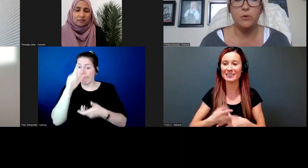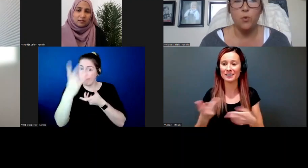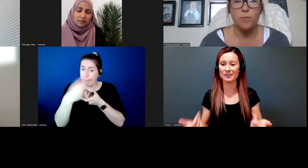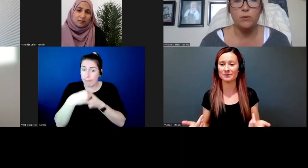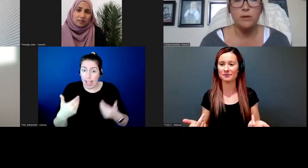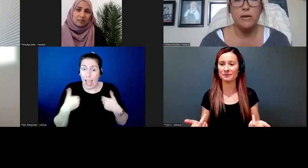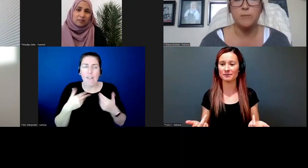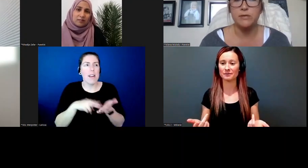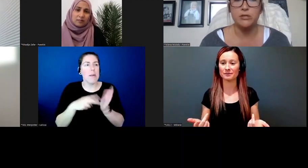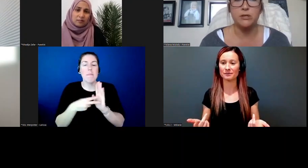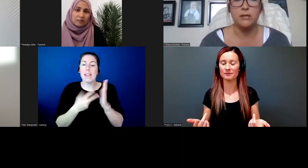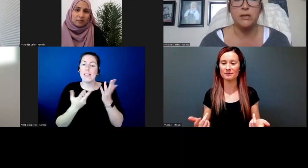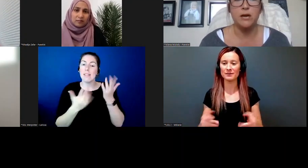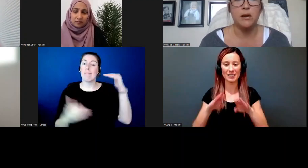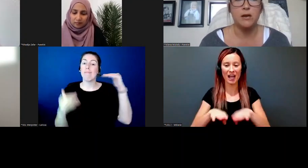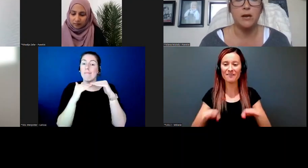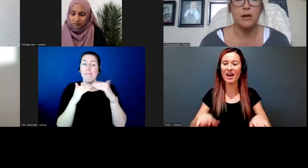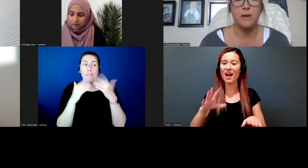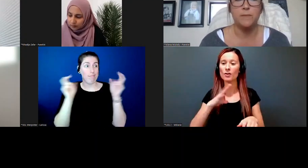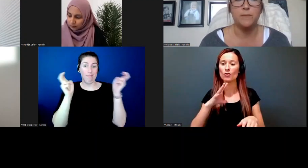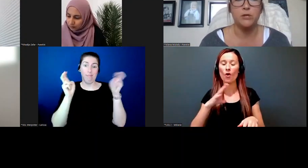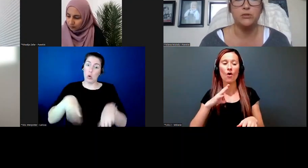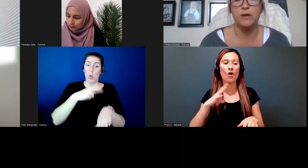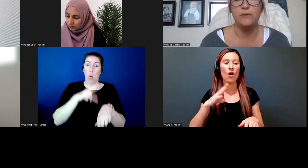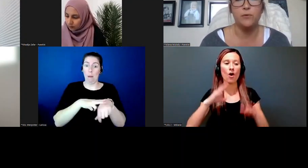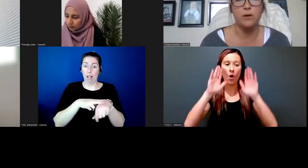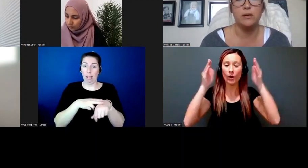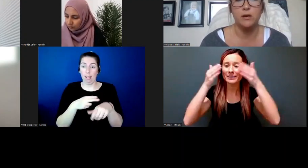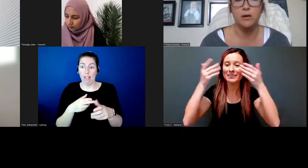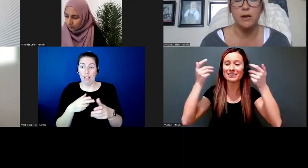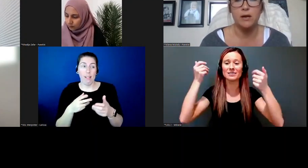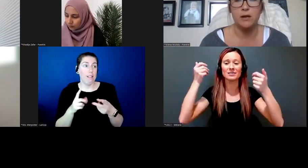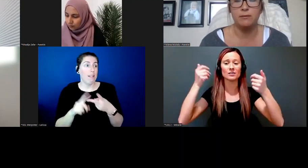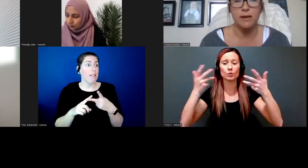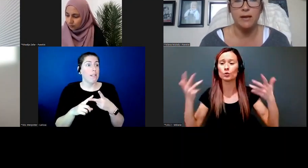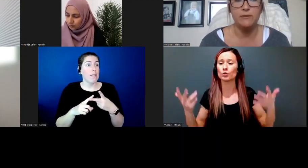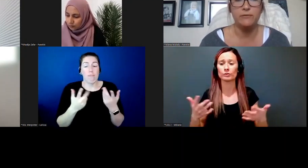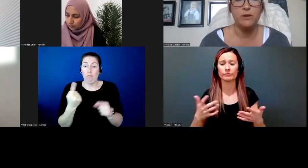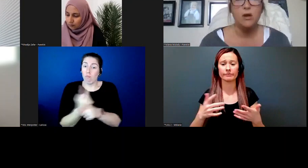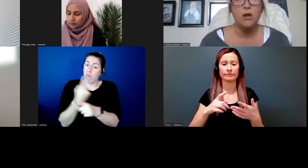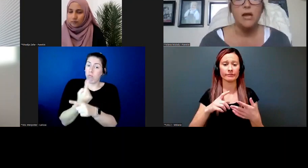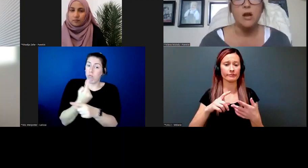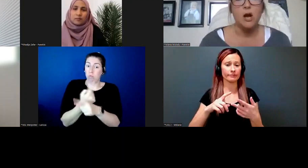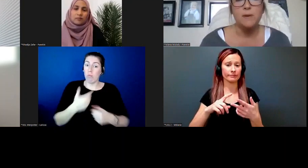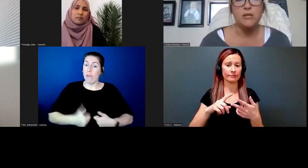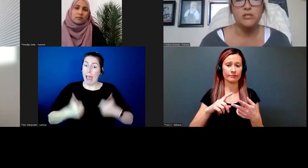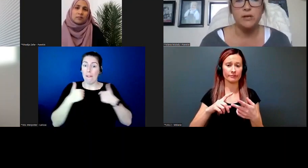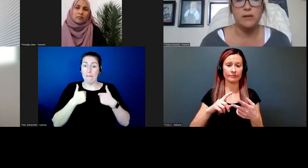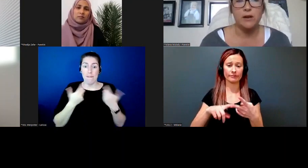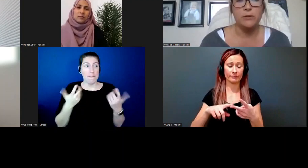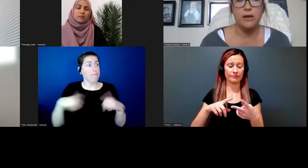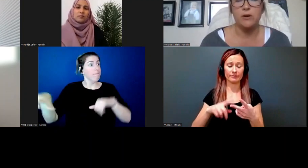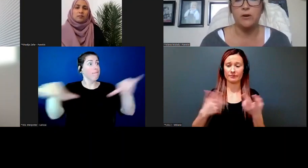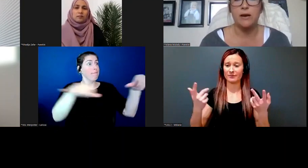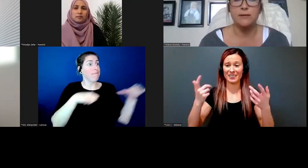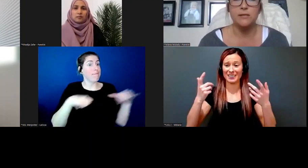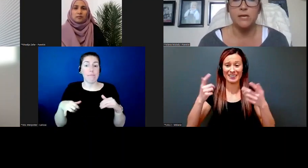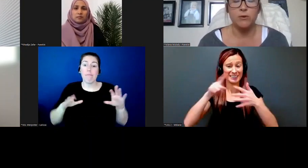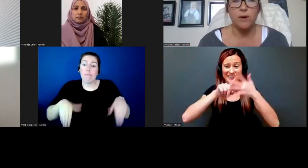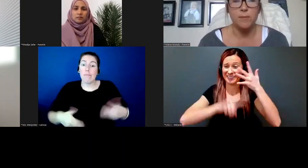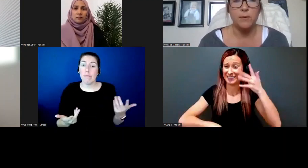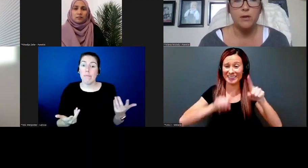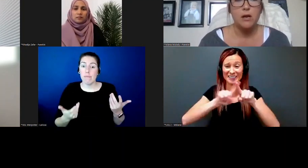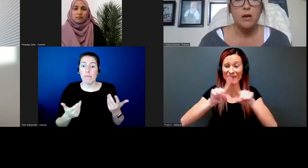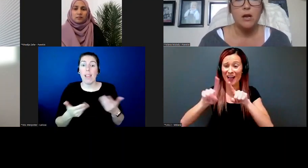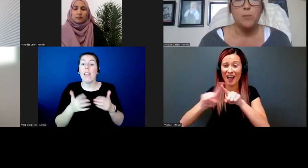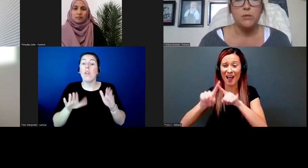a very normal and potentially straightforward life and not be a strain on the healthcare as they